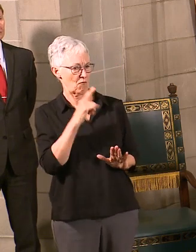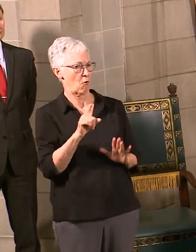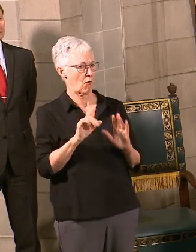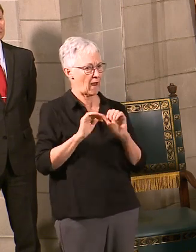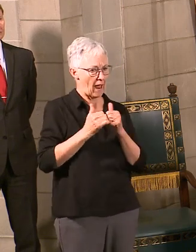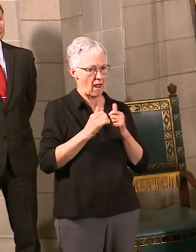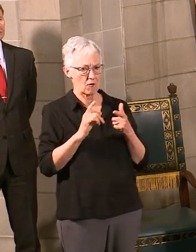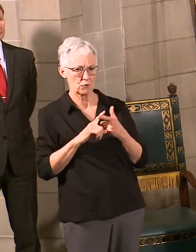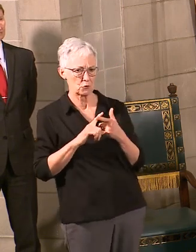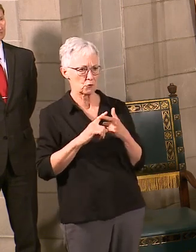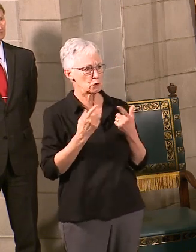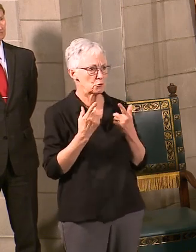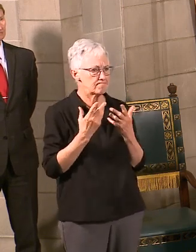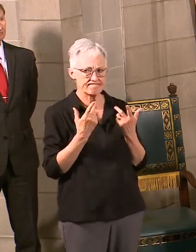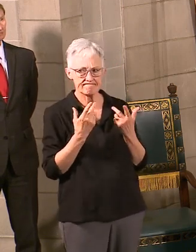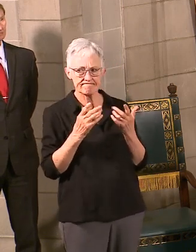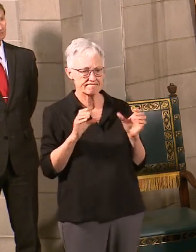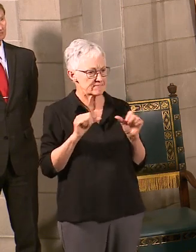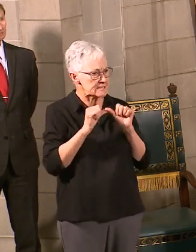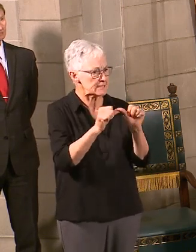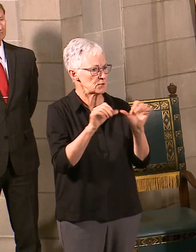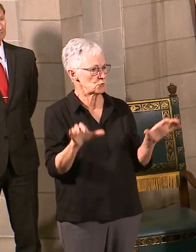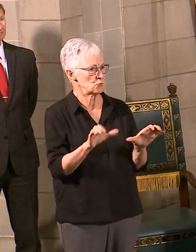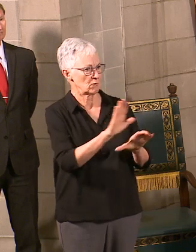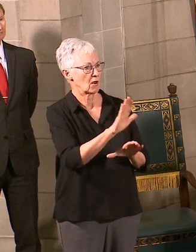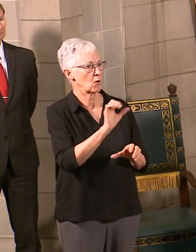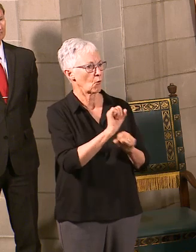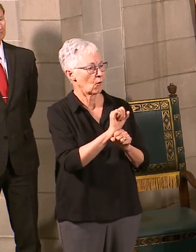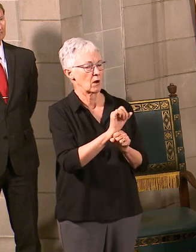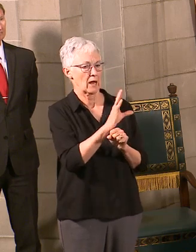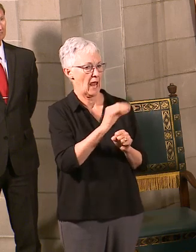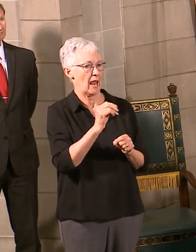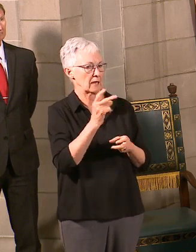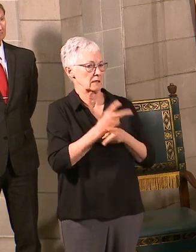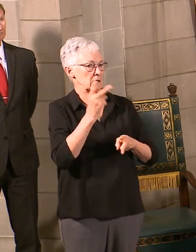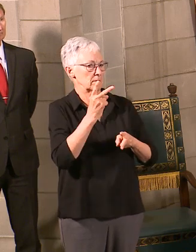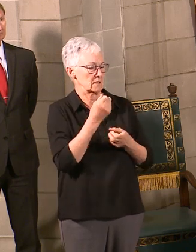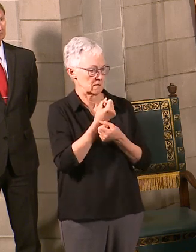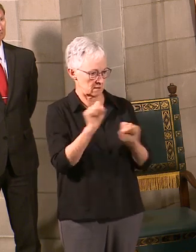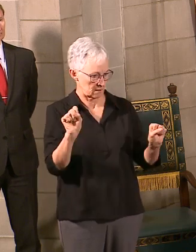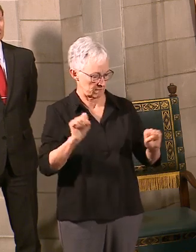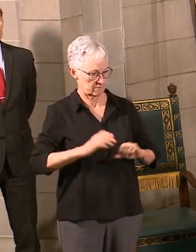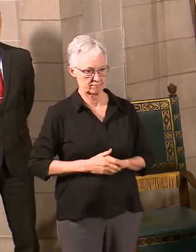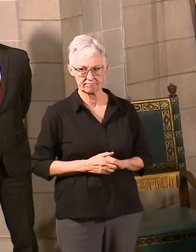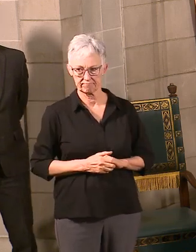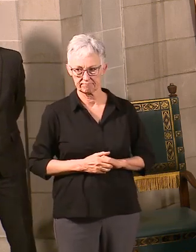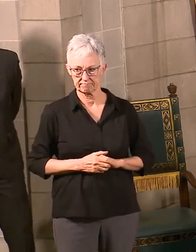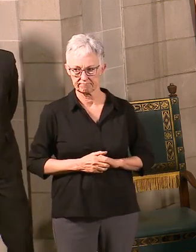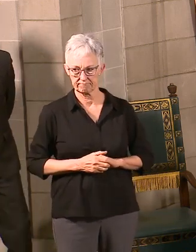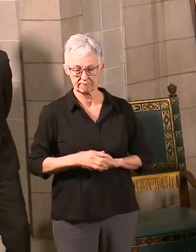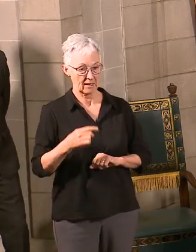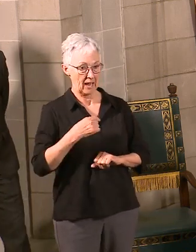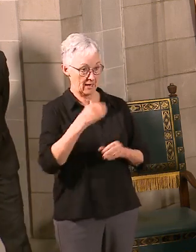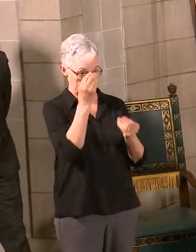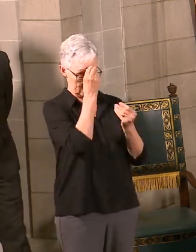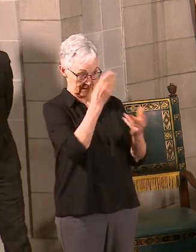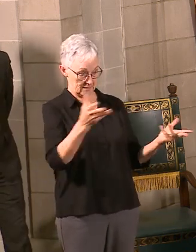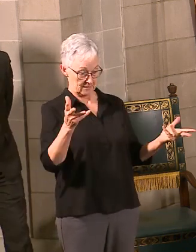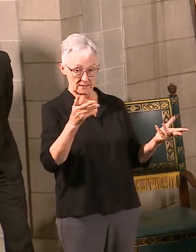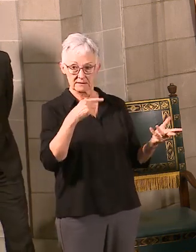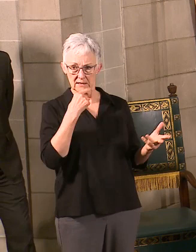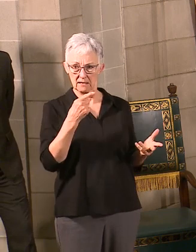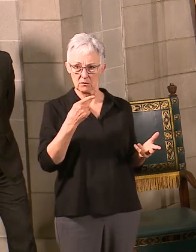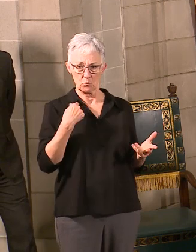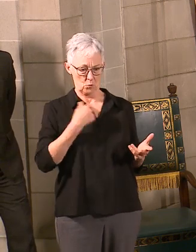accomplished. And then just want to give an update. I've been saying we're going to be doing these press briefings at 2 o'clock the rest of the